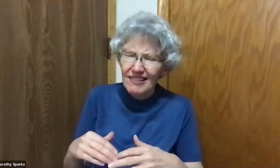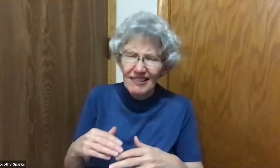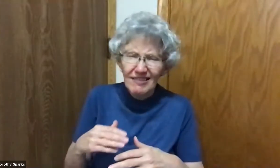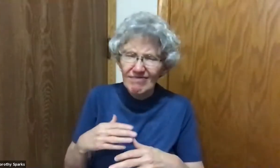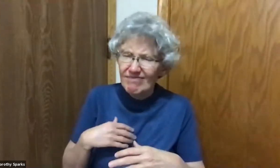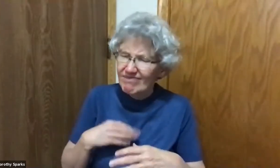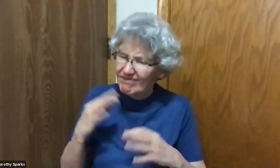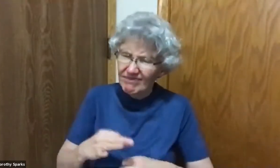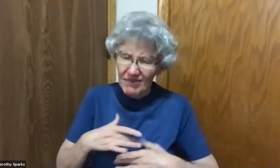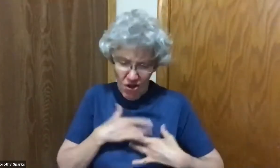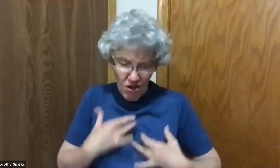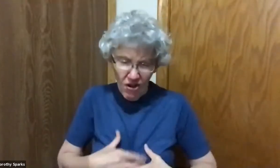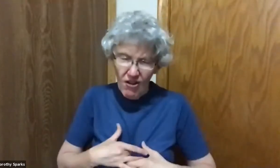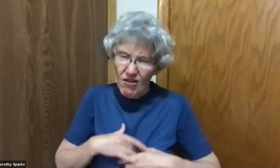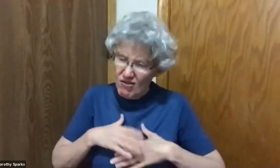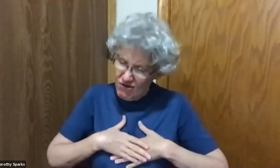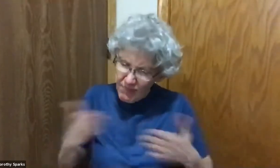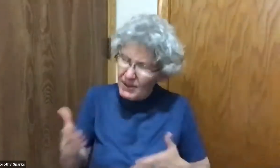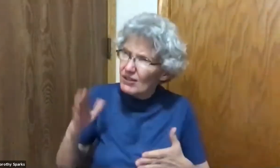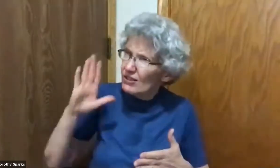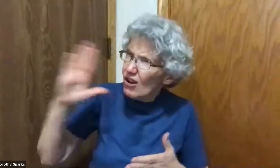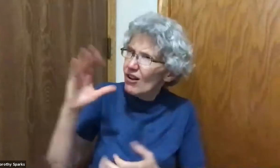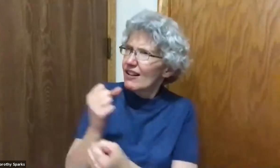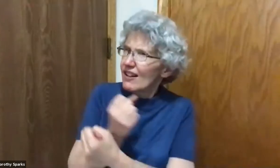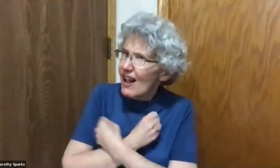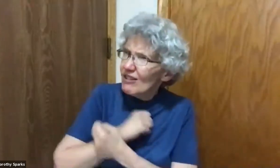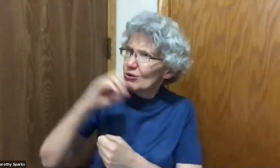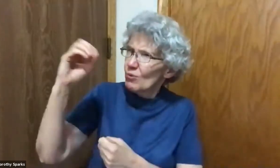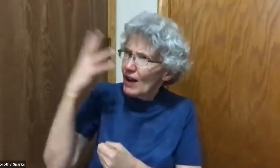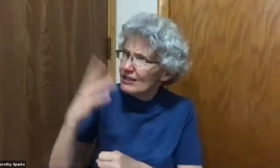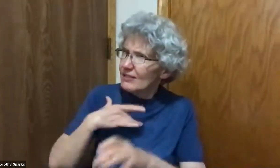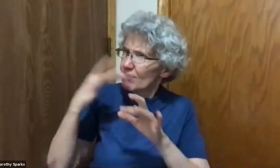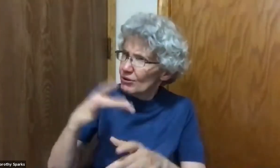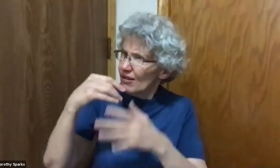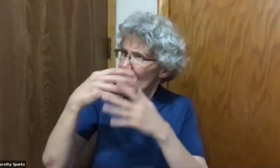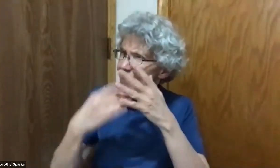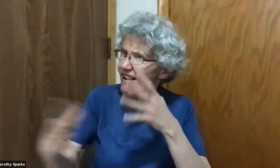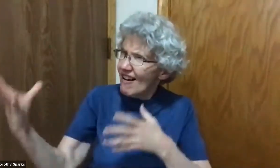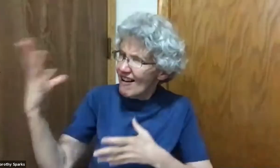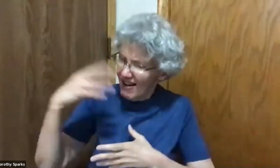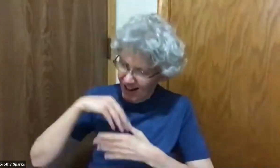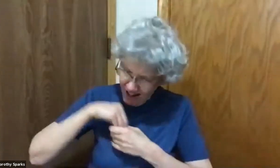You have anointed my head with oil. My cup has overflown.